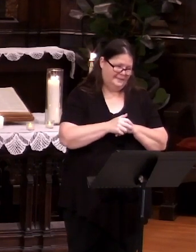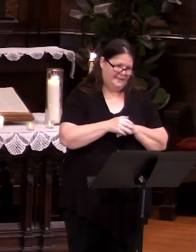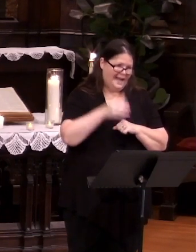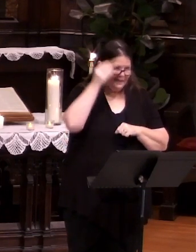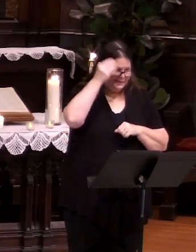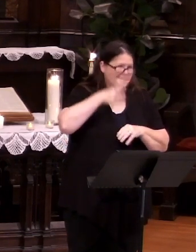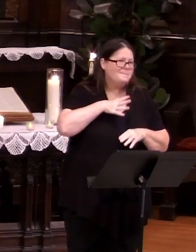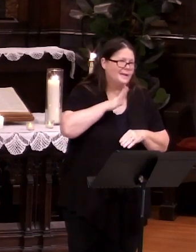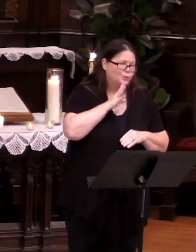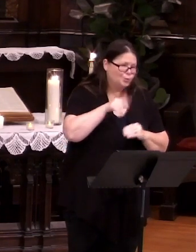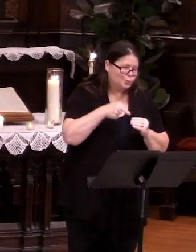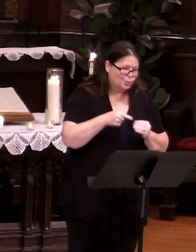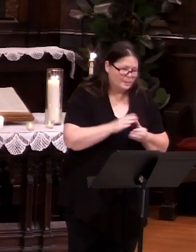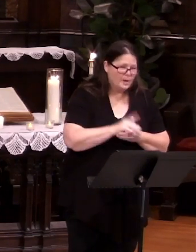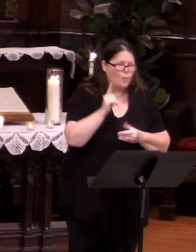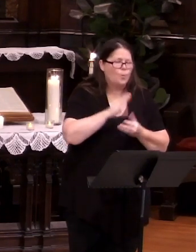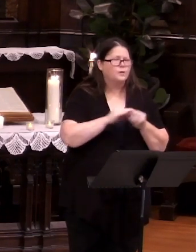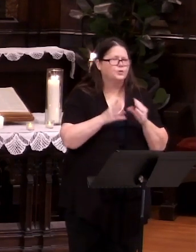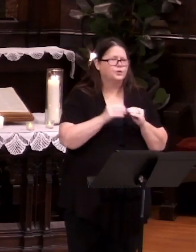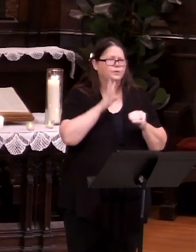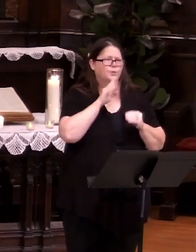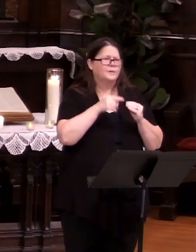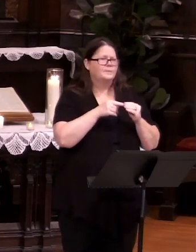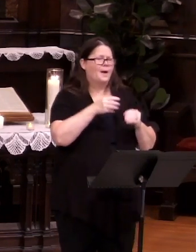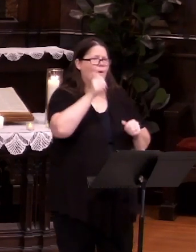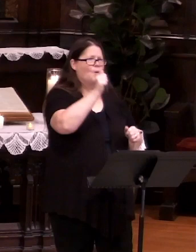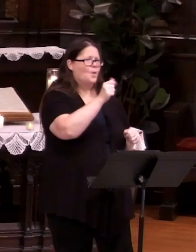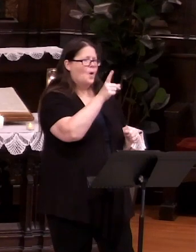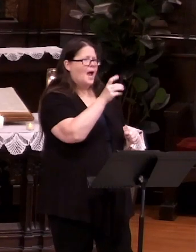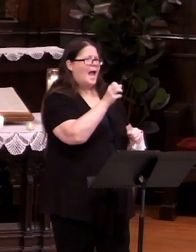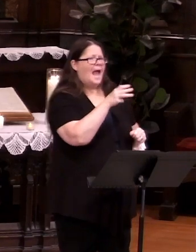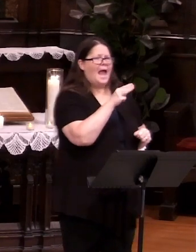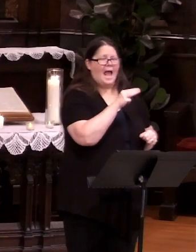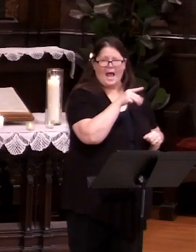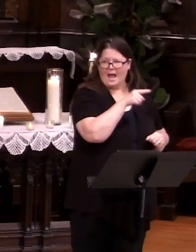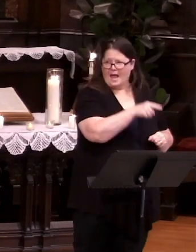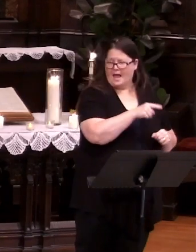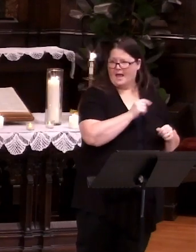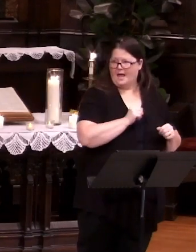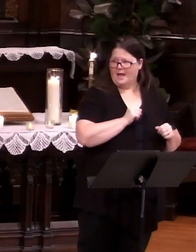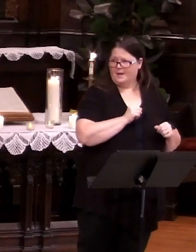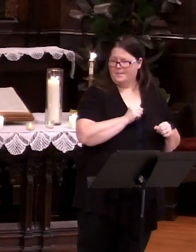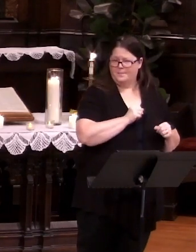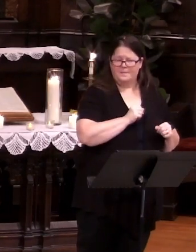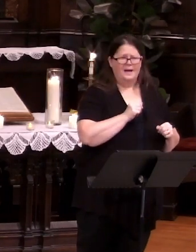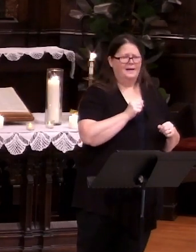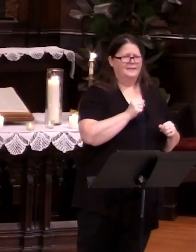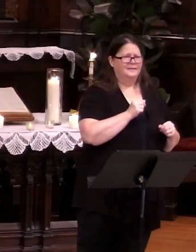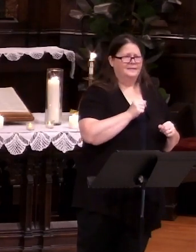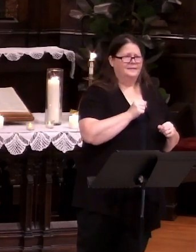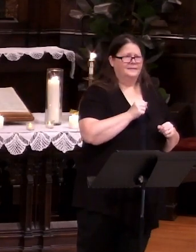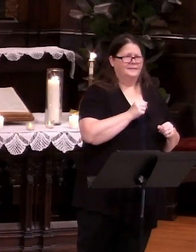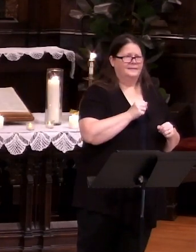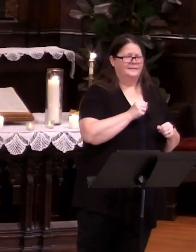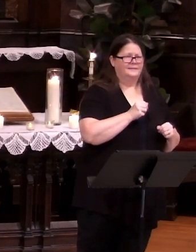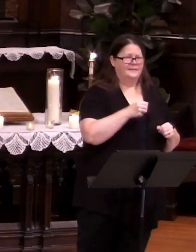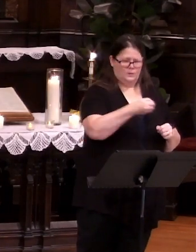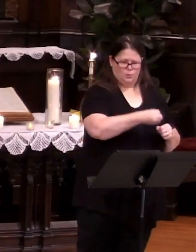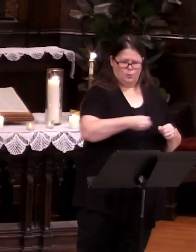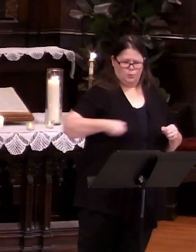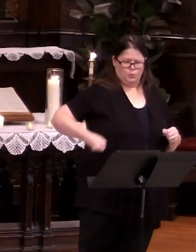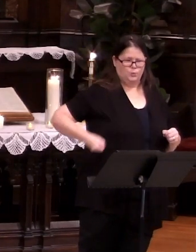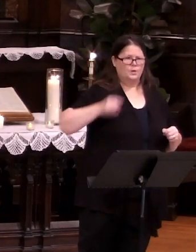One story says that Adam was opened up and a rib was taken from him, and from that